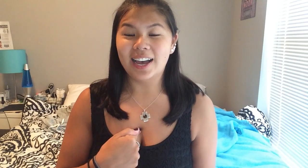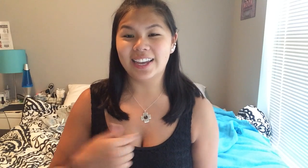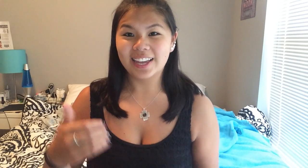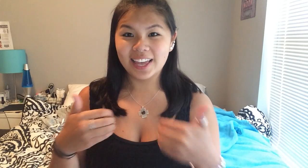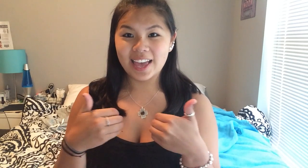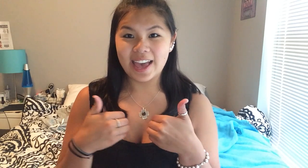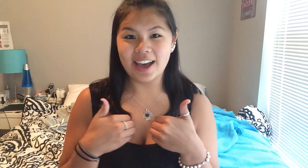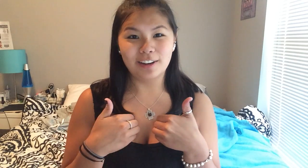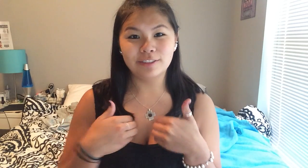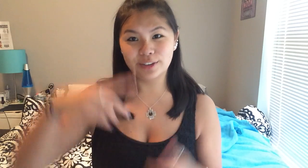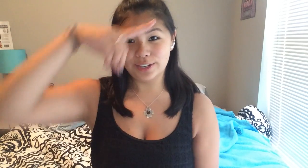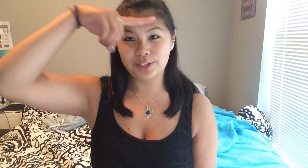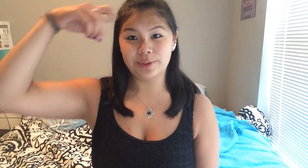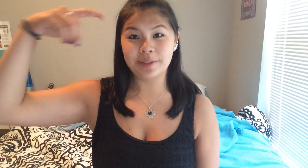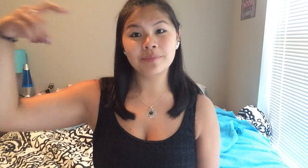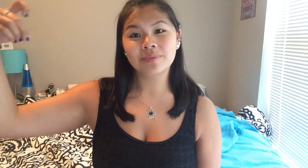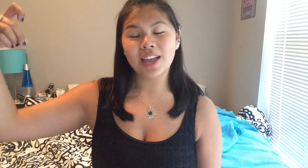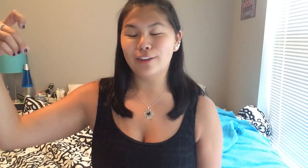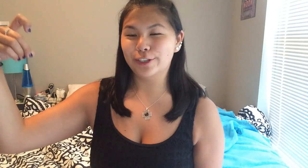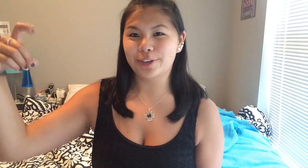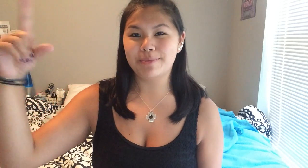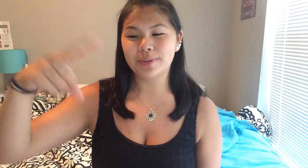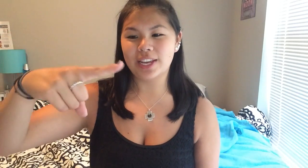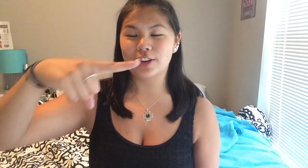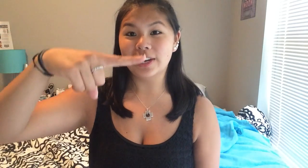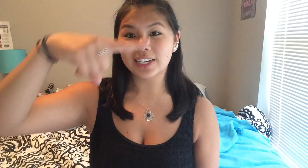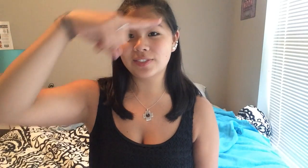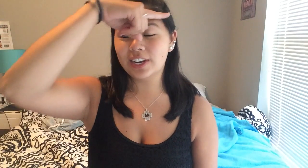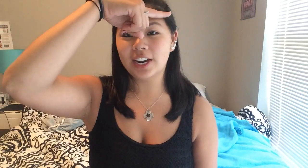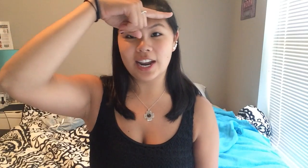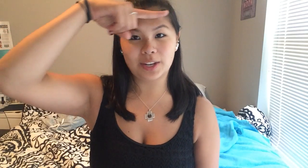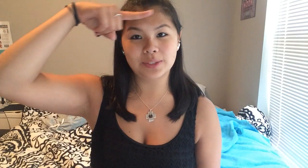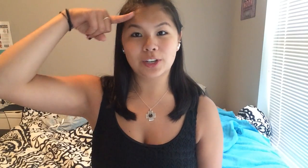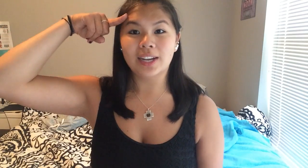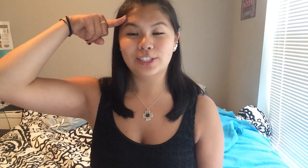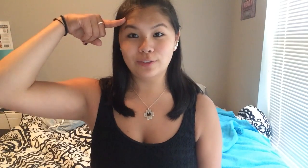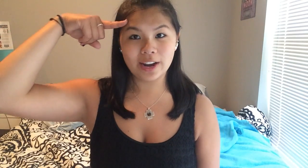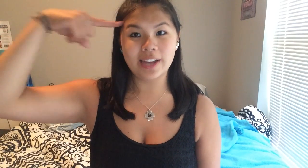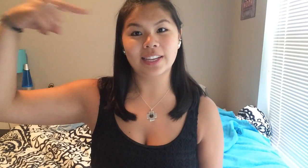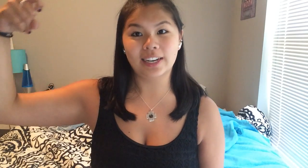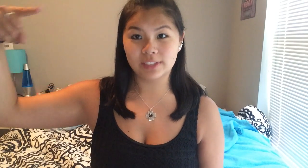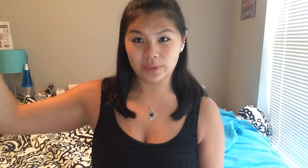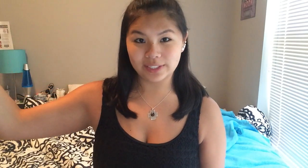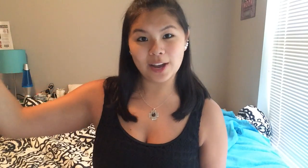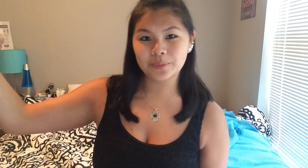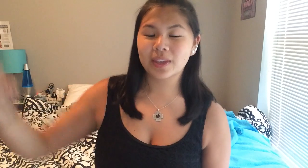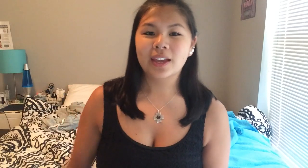I have a dream. And for dream, you take your index finger and it goes across your forehead and kind of squiggles out.